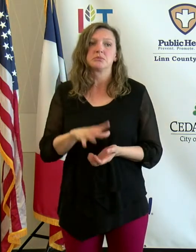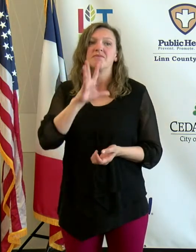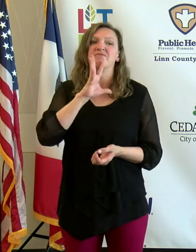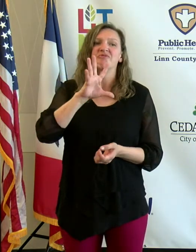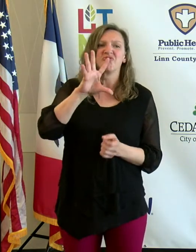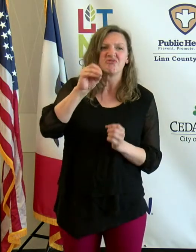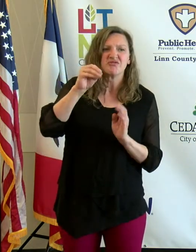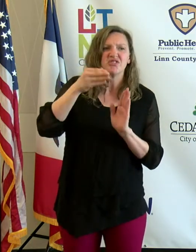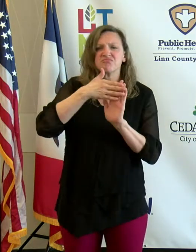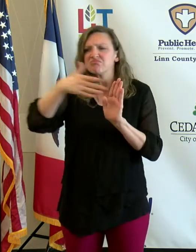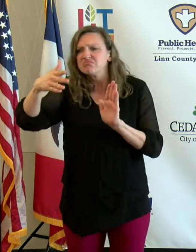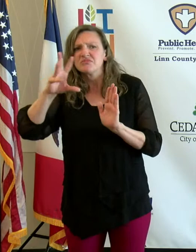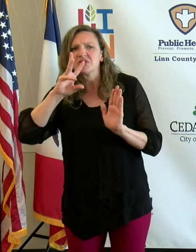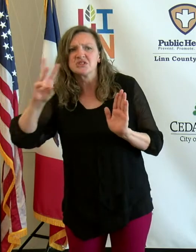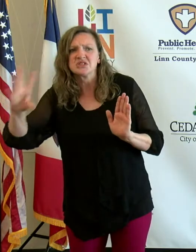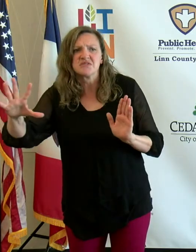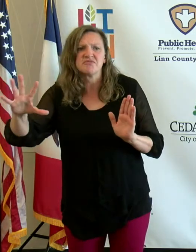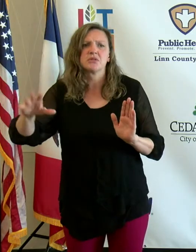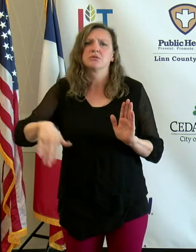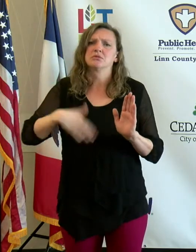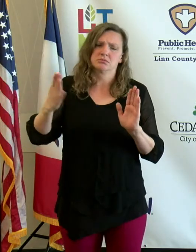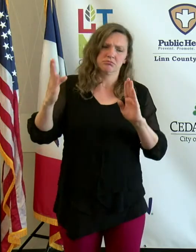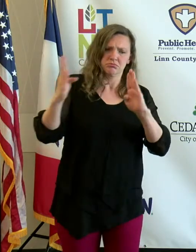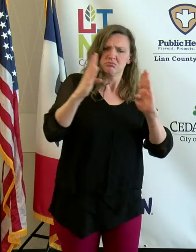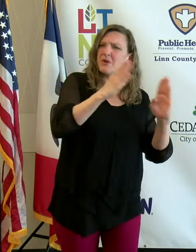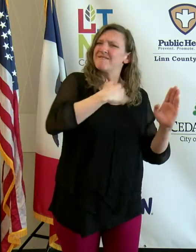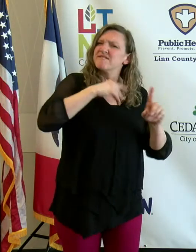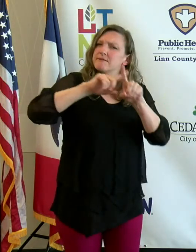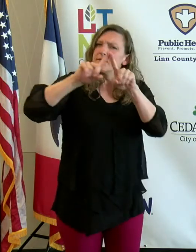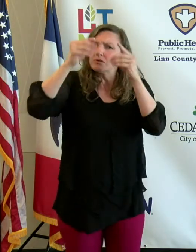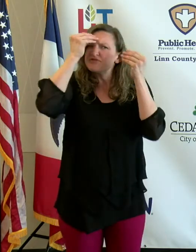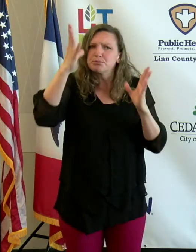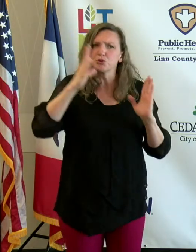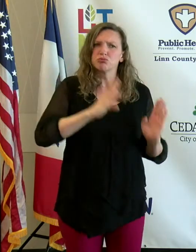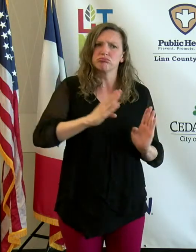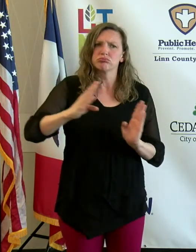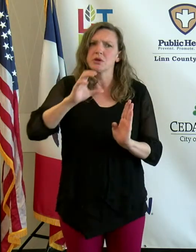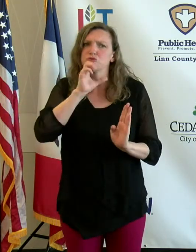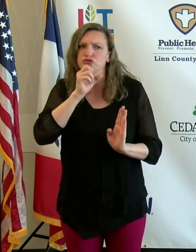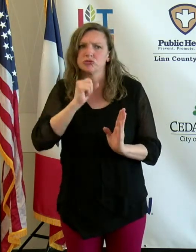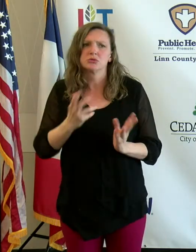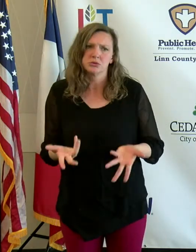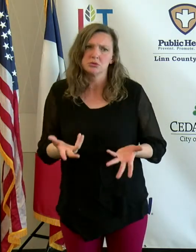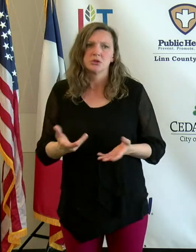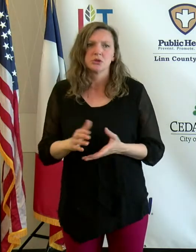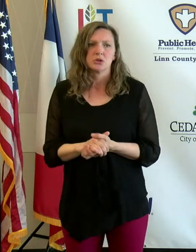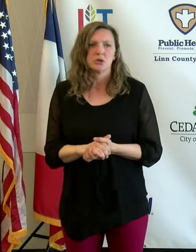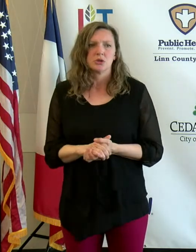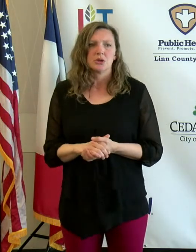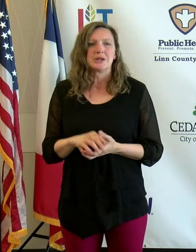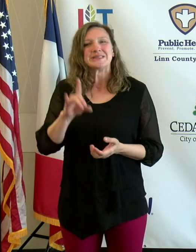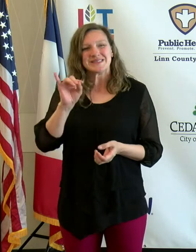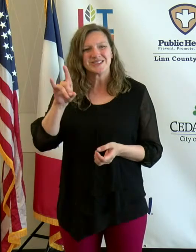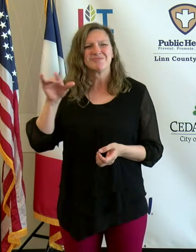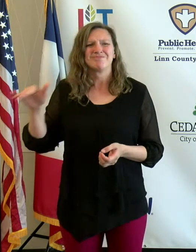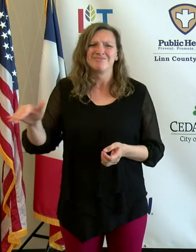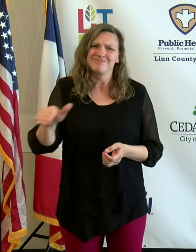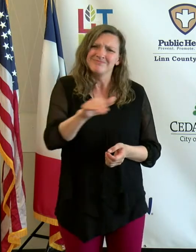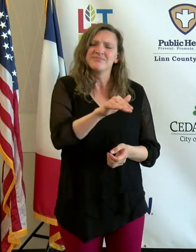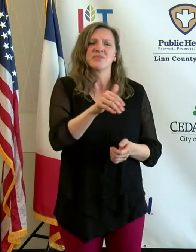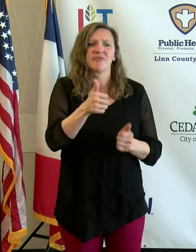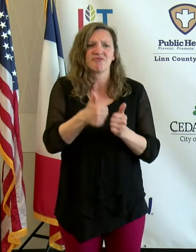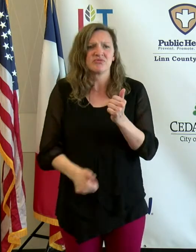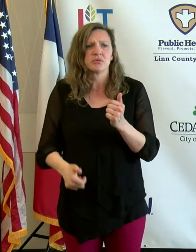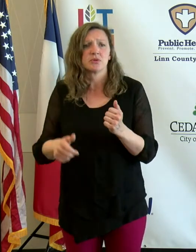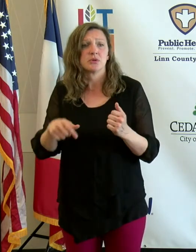healthy. We have stated this many times. Every interaction you have with a person is